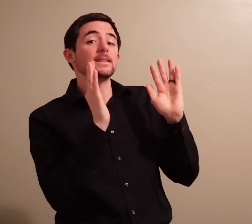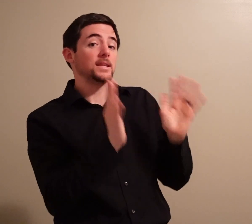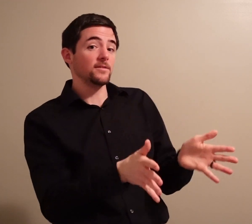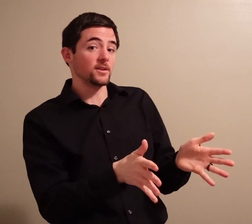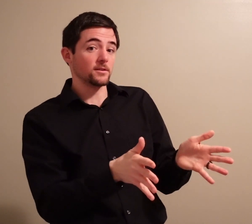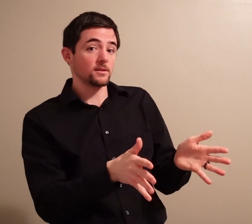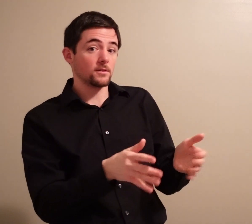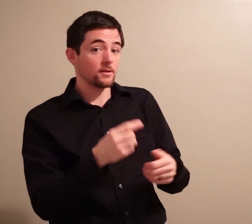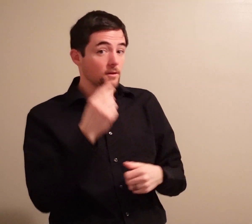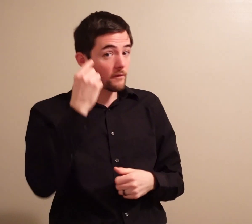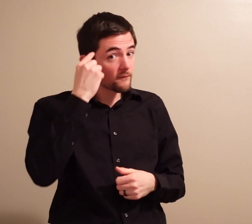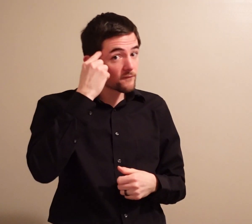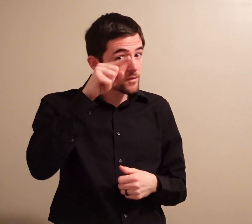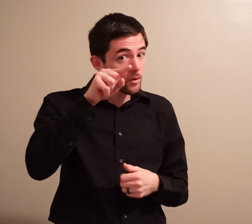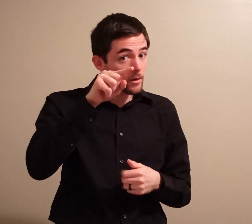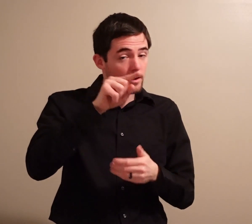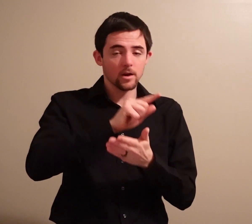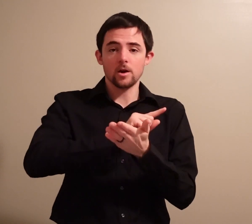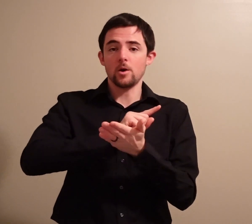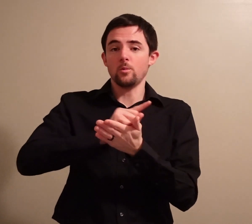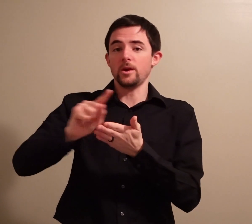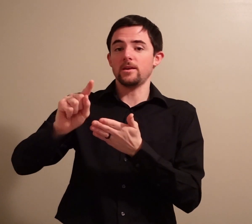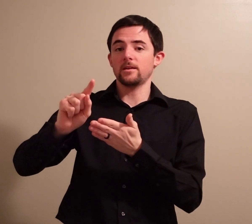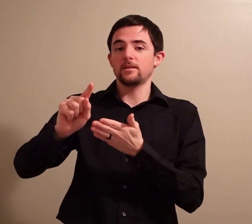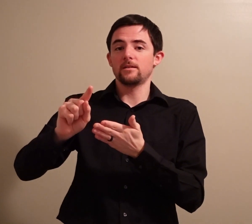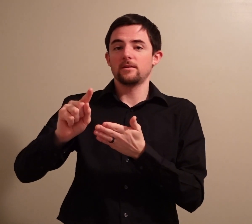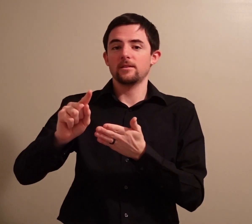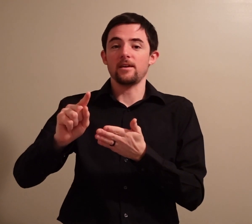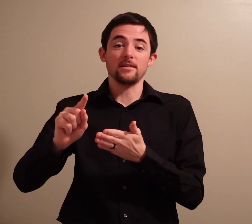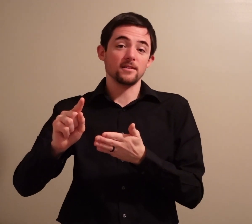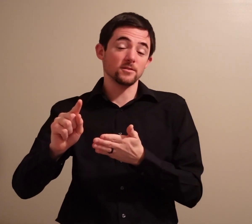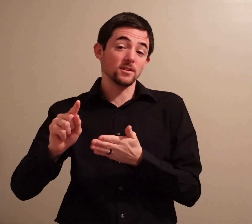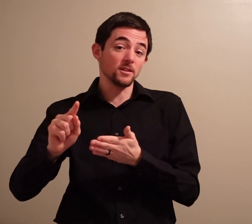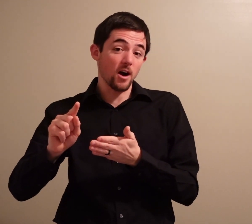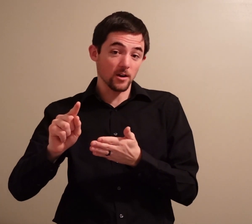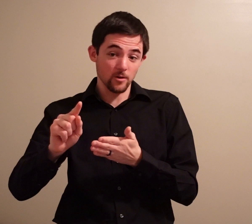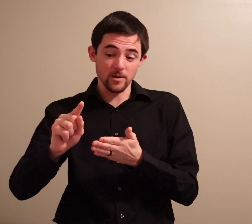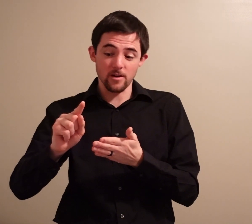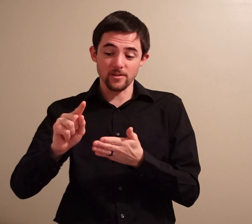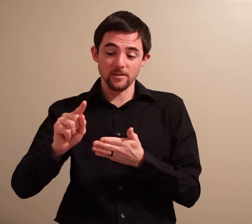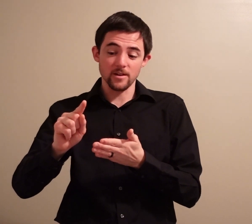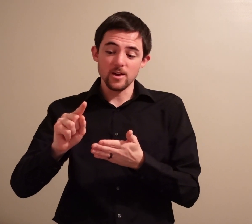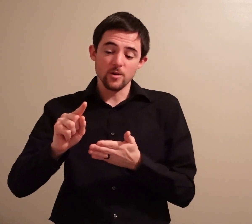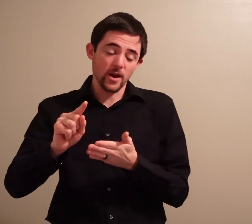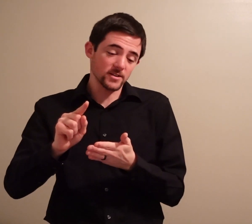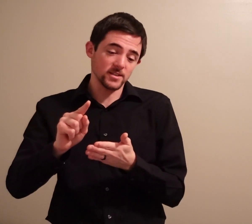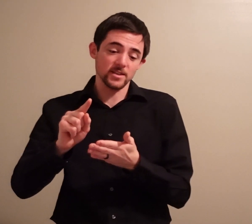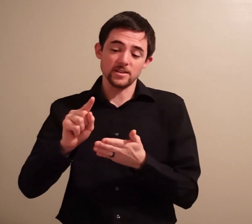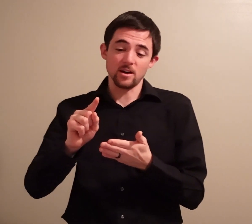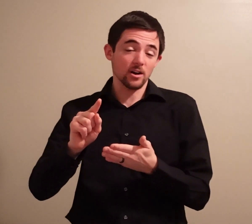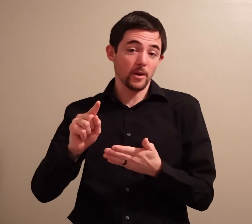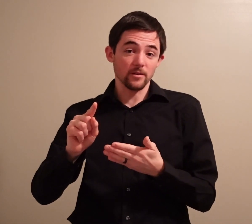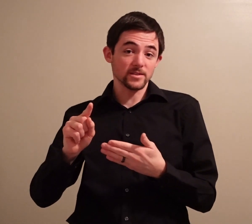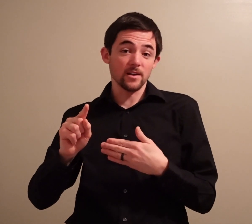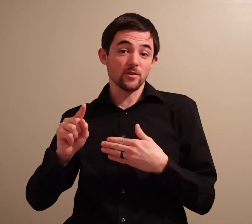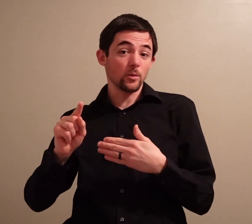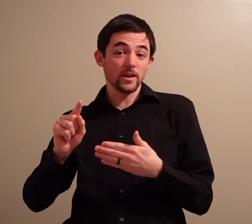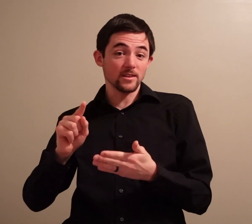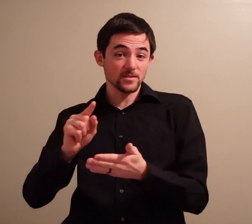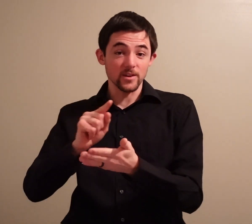leave it for a week. Okay, there's a lot going on there. We actually didn't talk about the sign for week in this video,